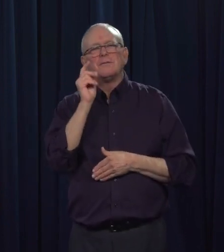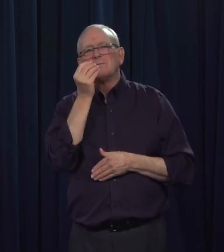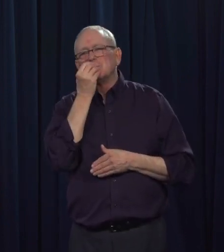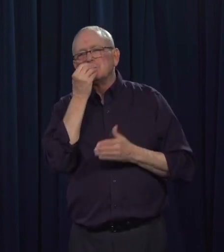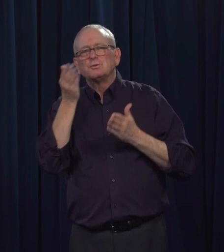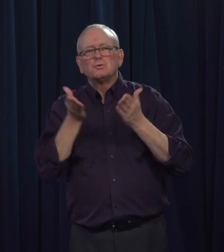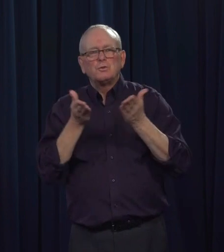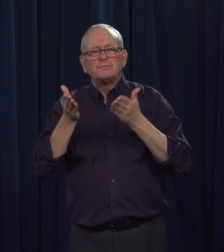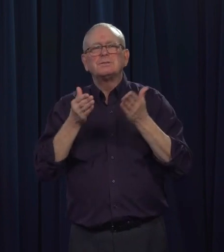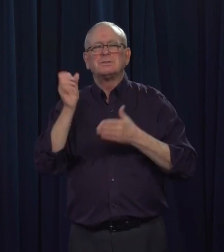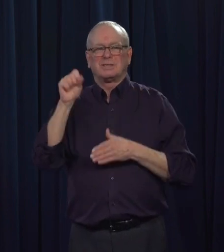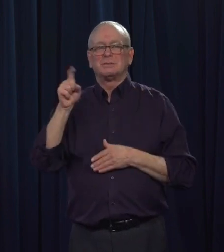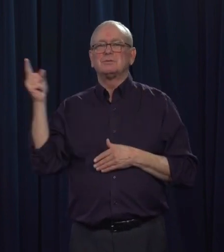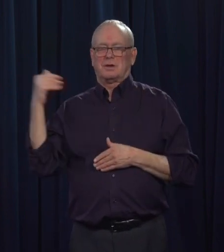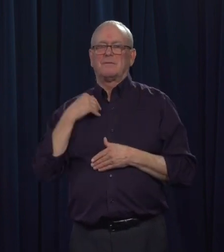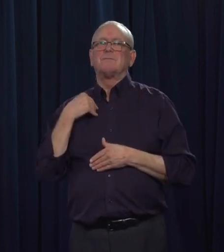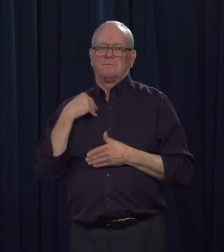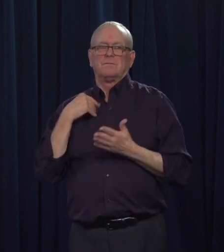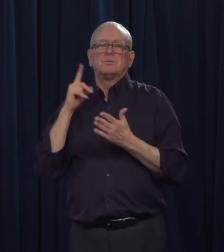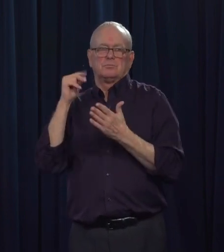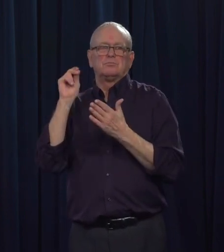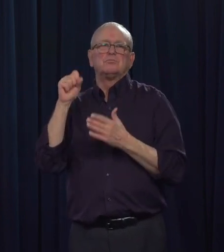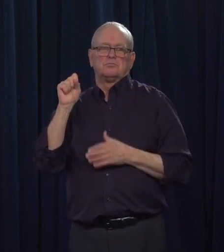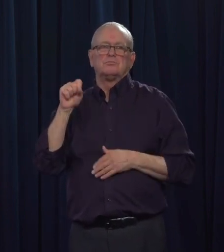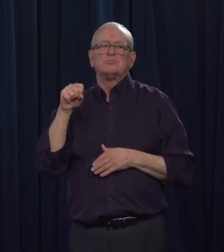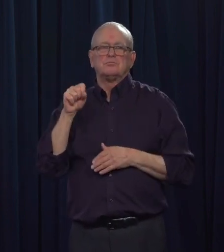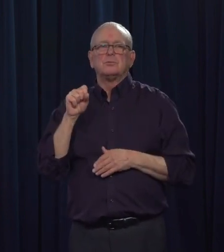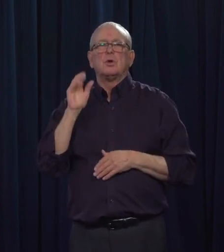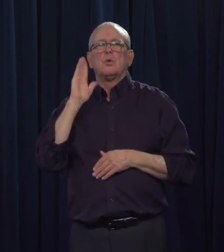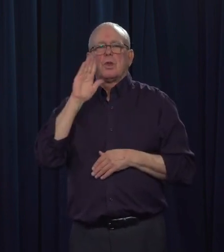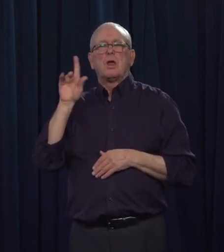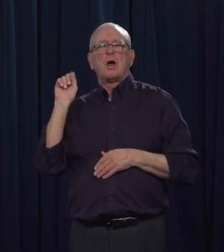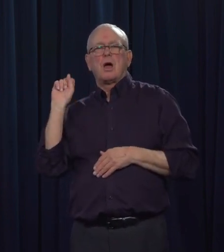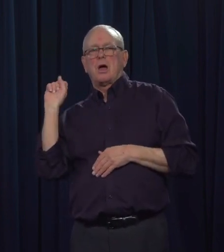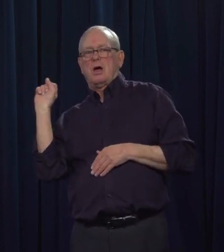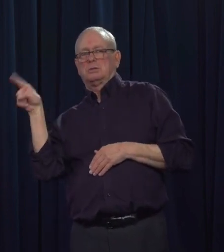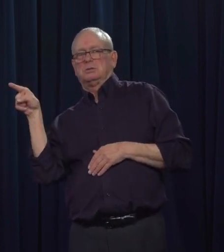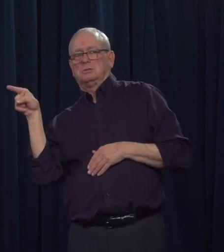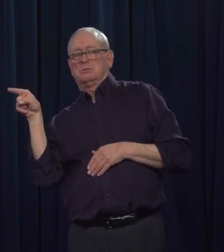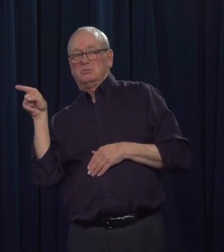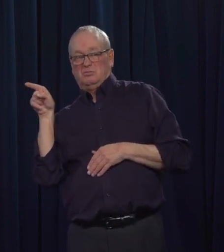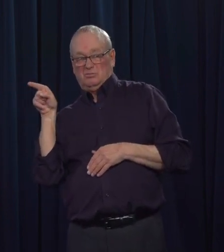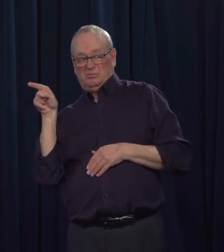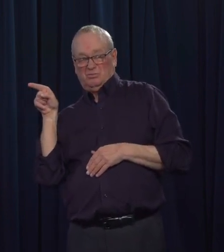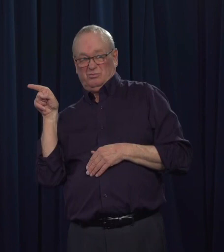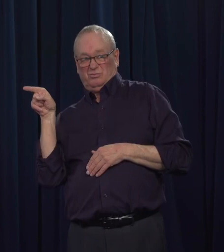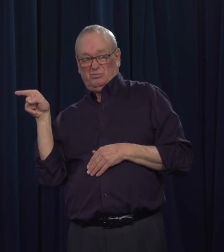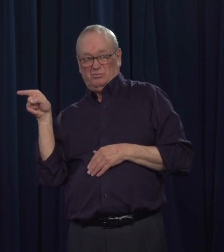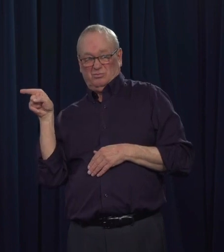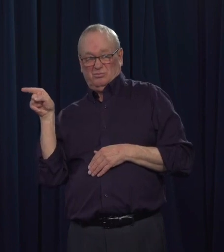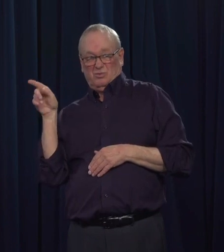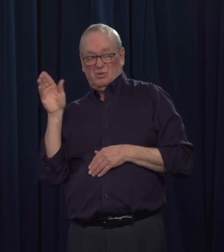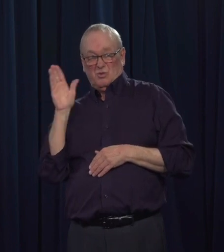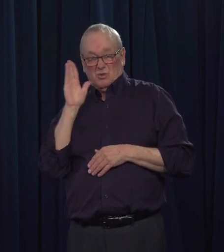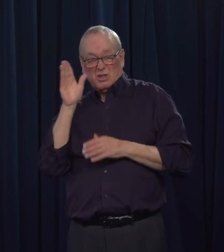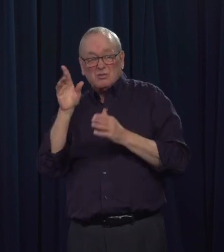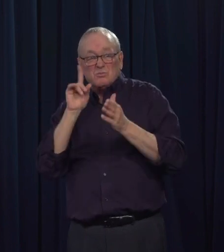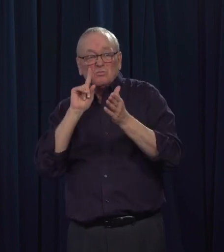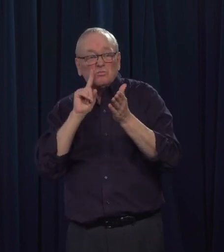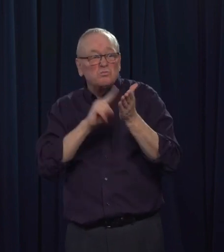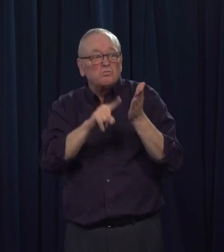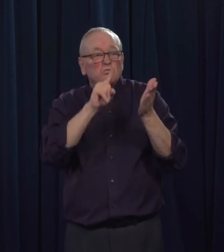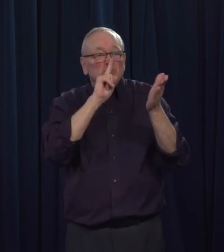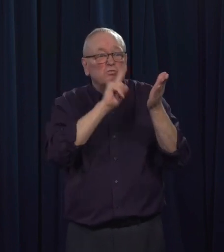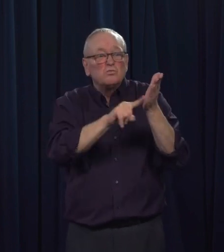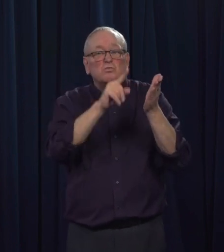take back and get back to you whether or not they've adjusted those normal proactive inspections to include now